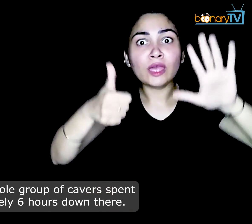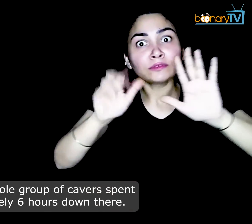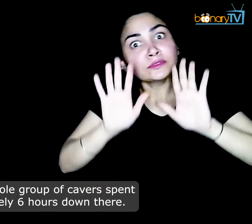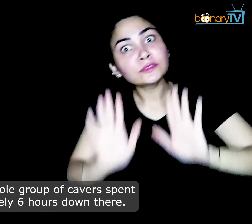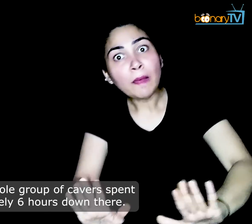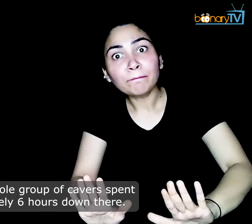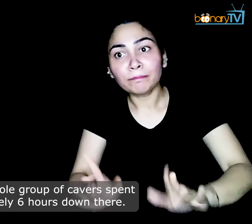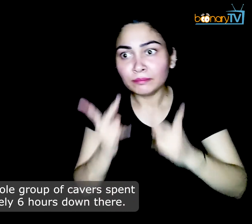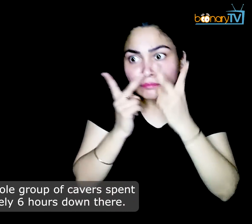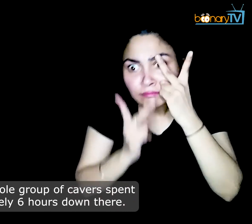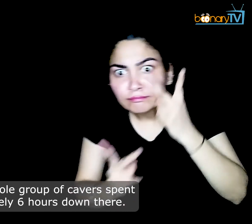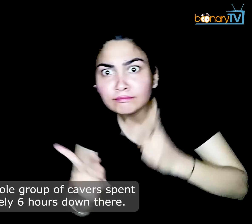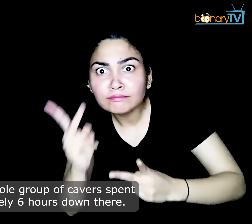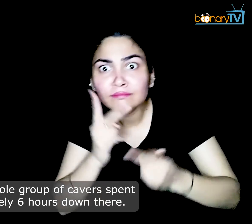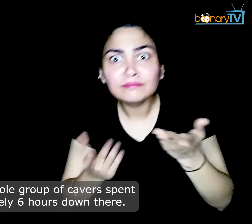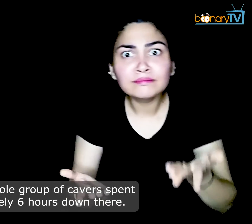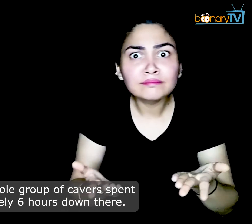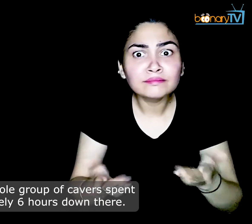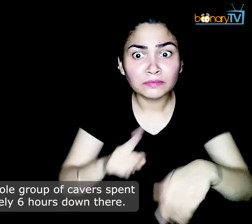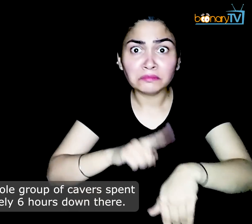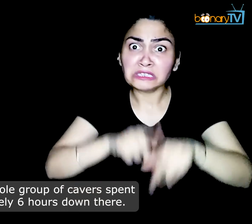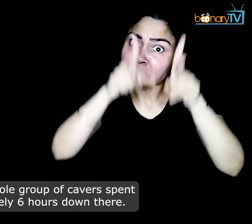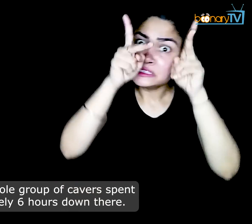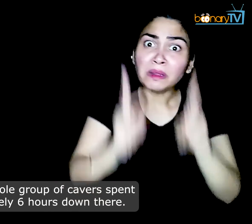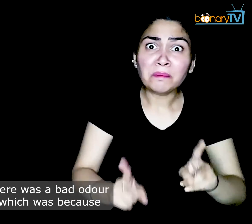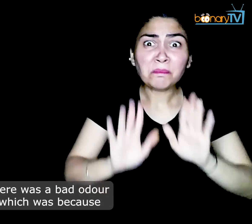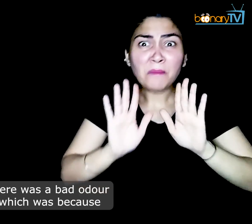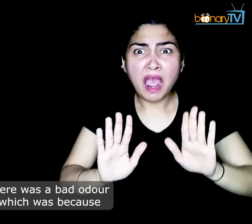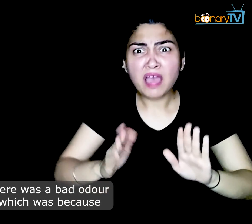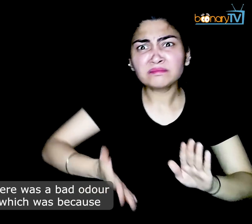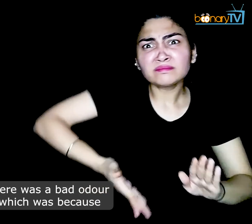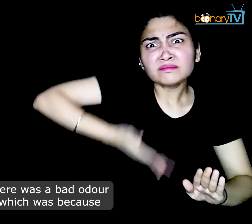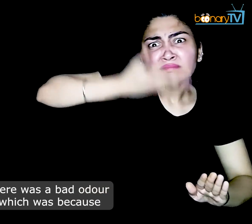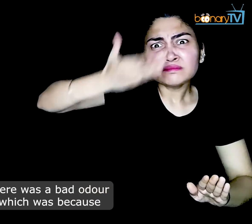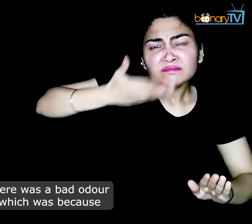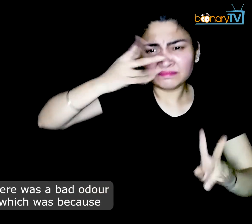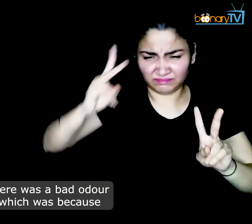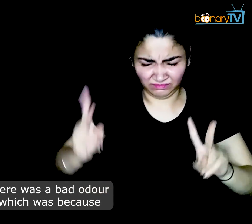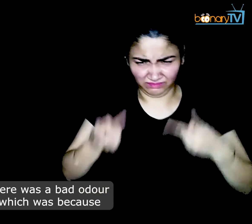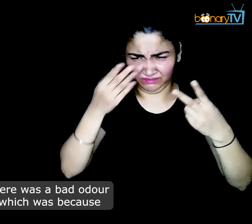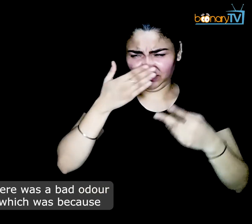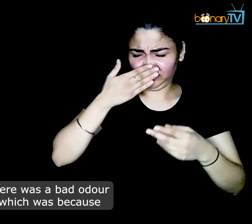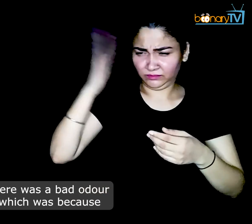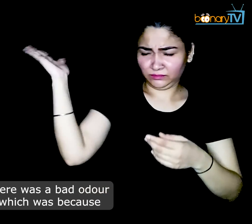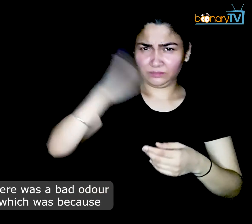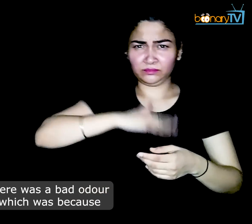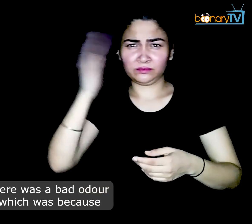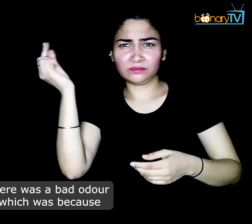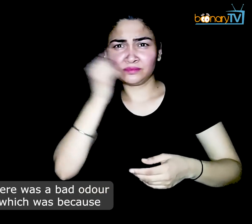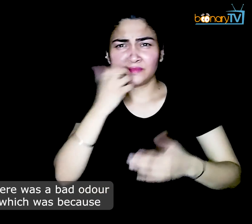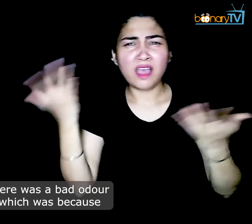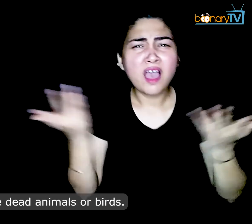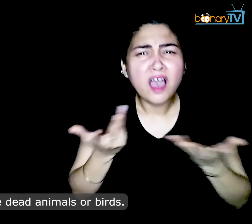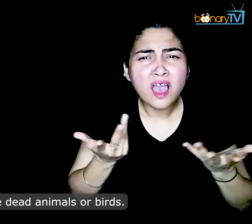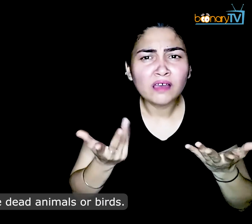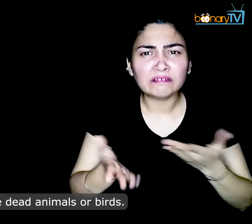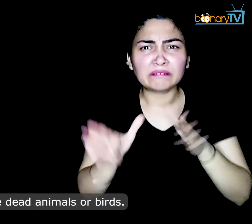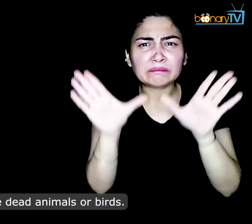six hours down there. There was a bad odor, which was because of the dead